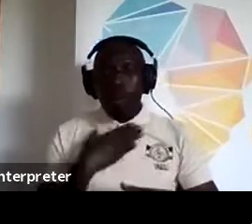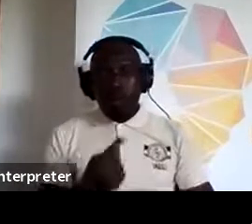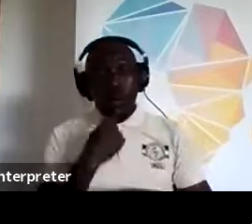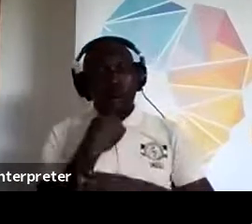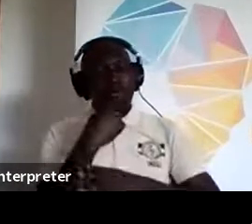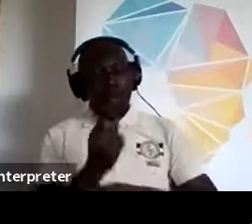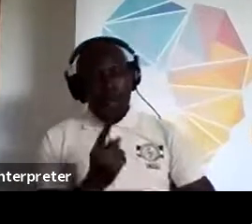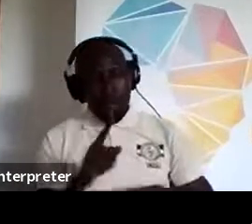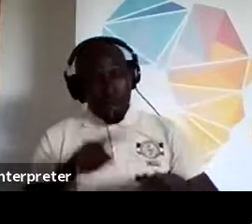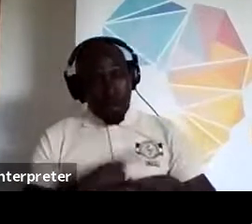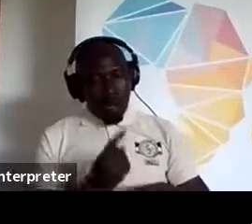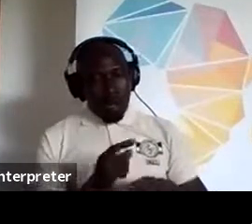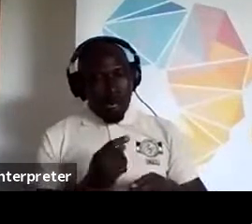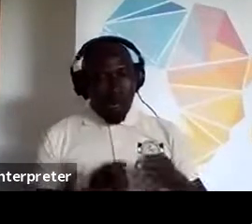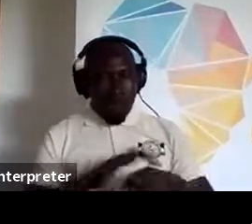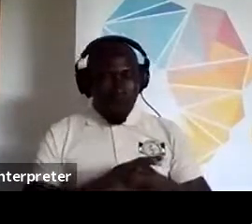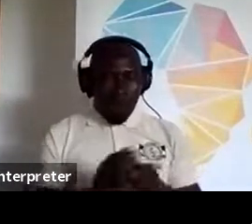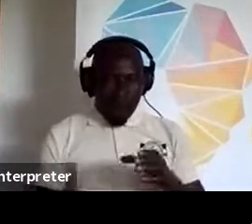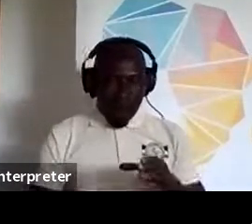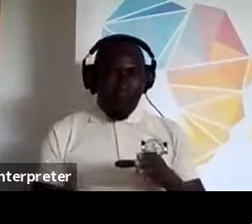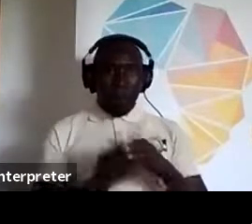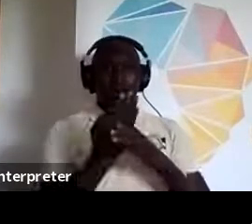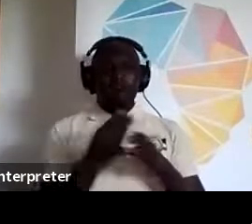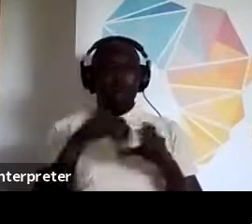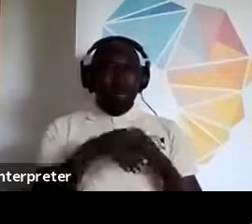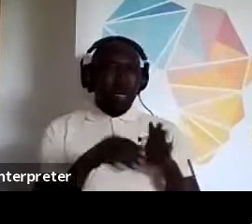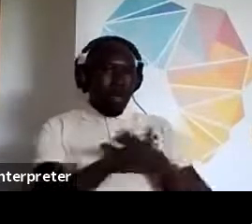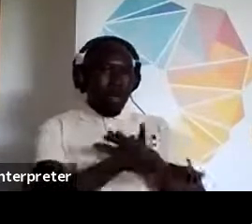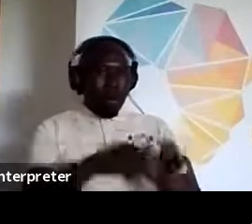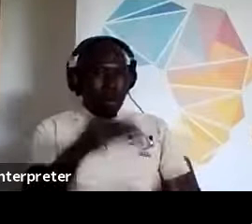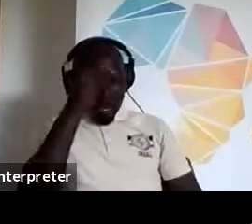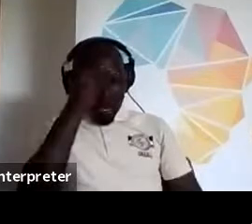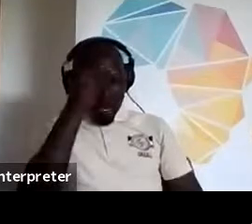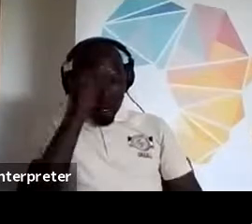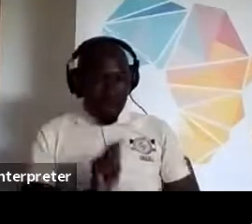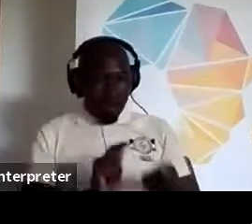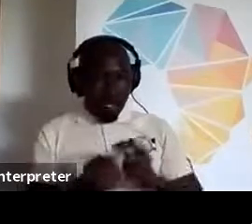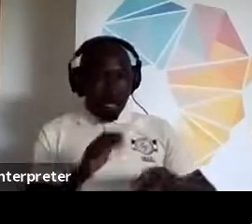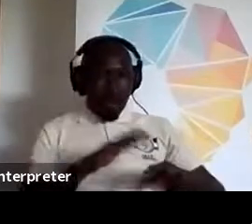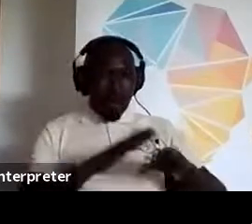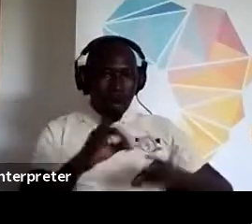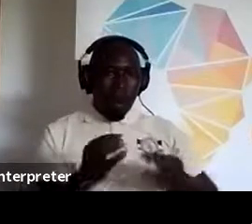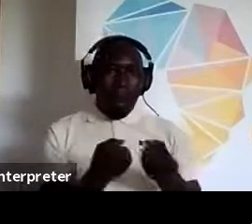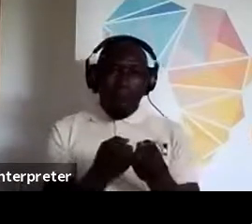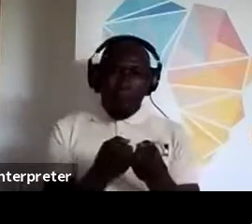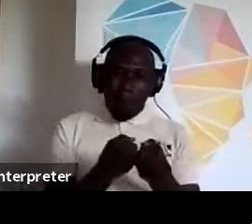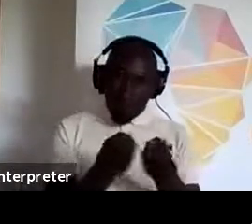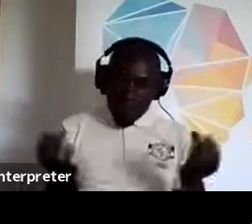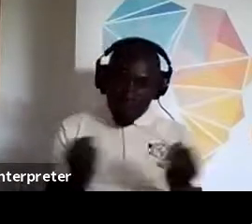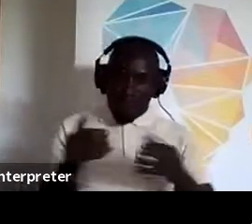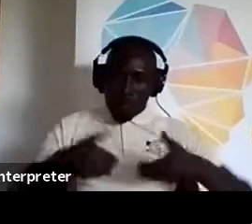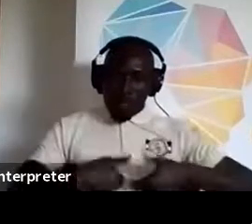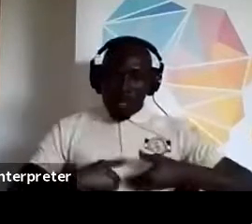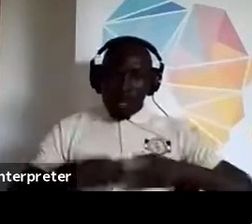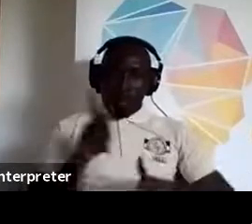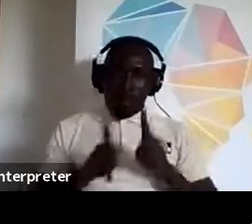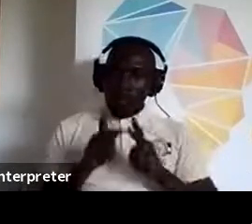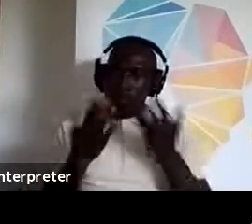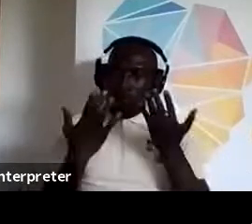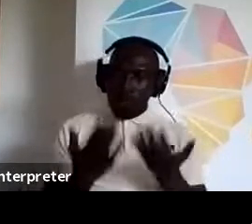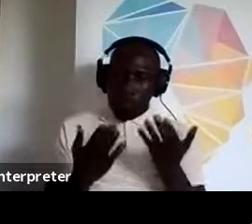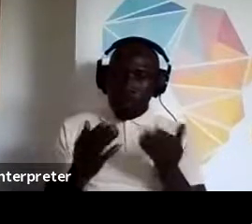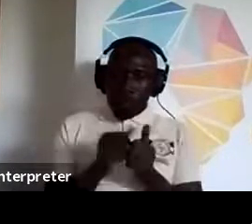that when the COVID-19 came, especially in the education, where we went online, many of the young people